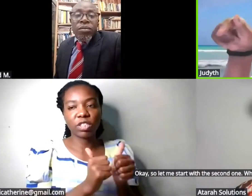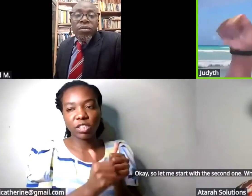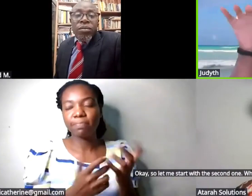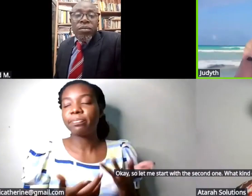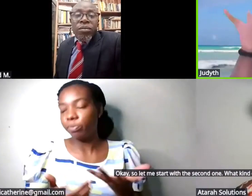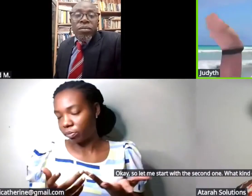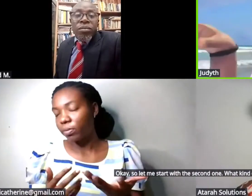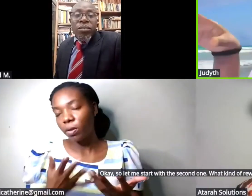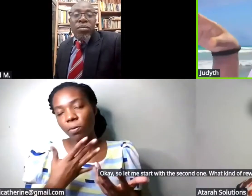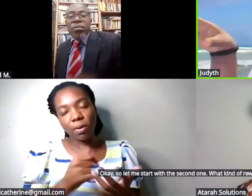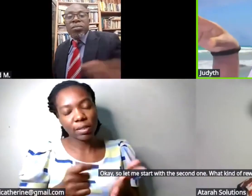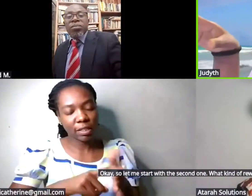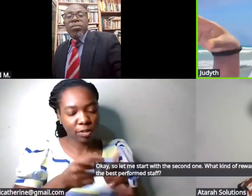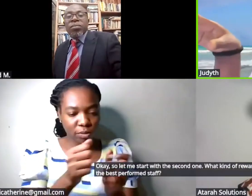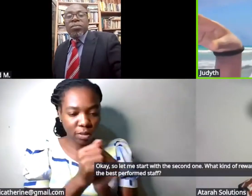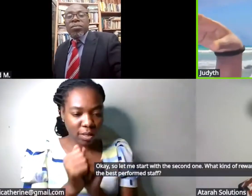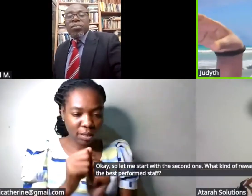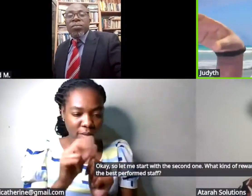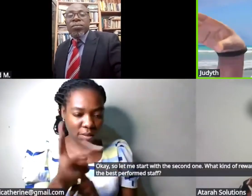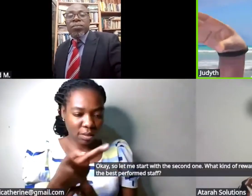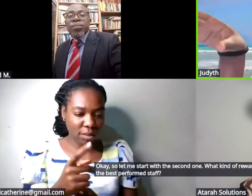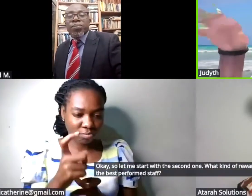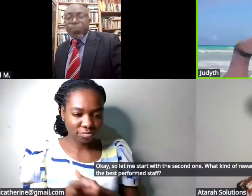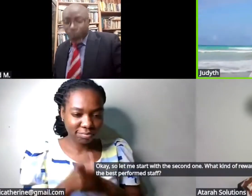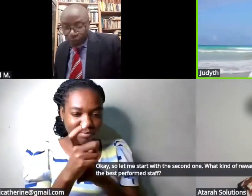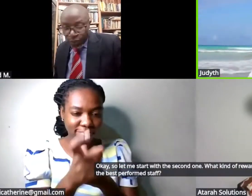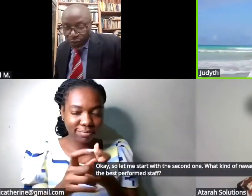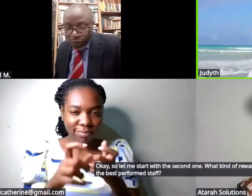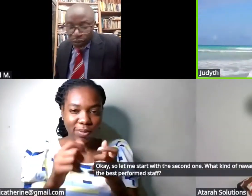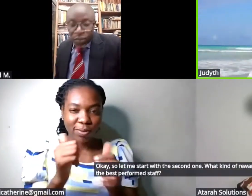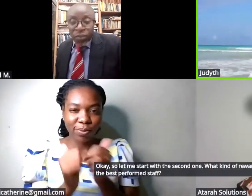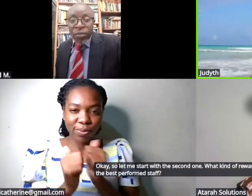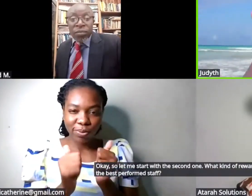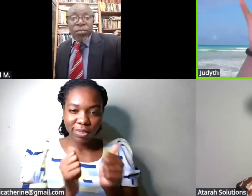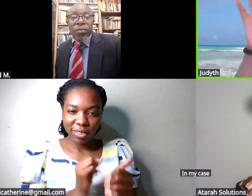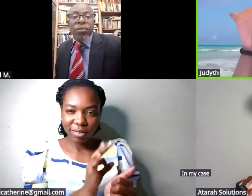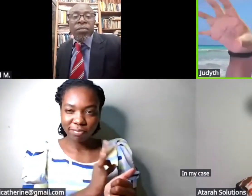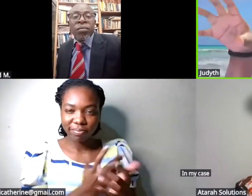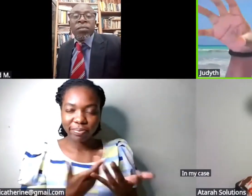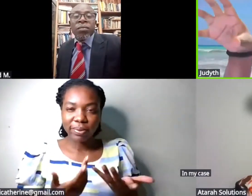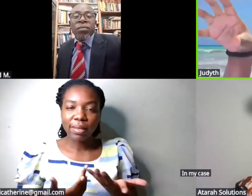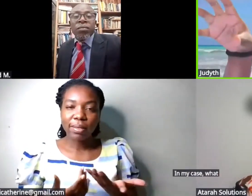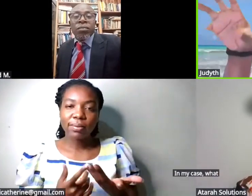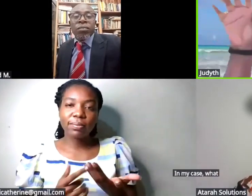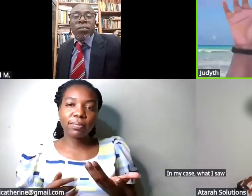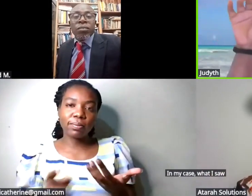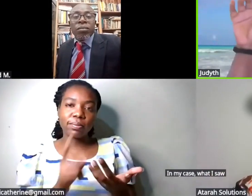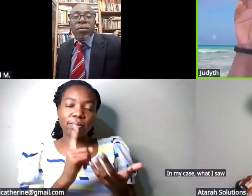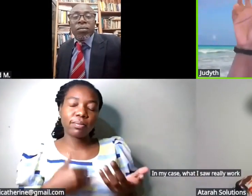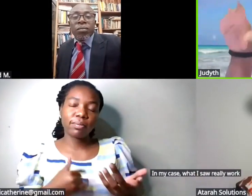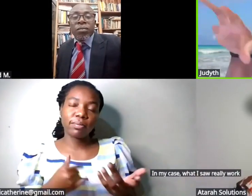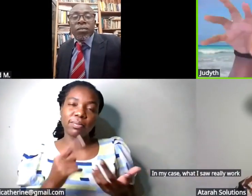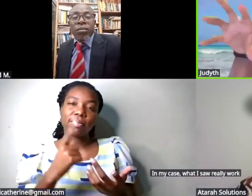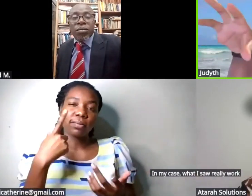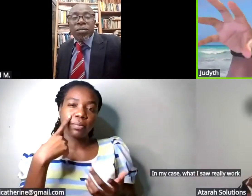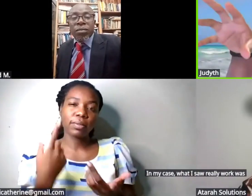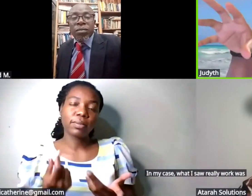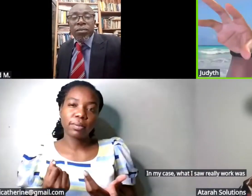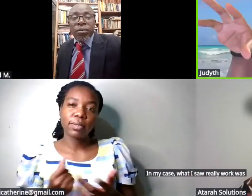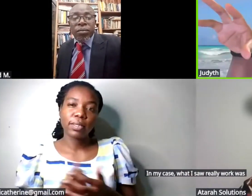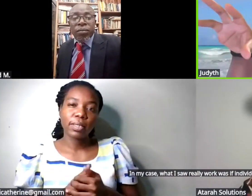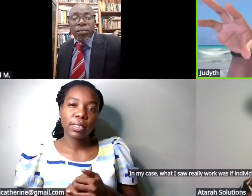the best performed staff? In my case, what I saw really work was if individuals were